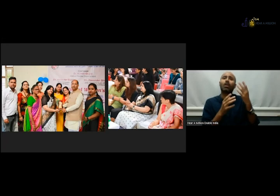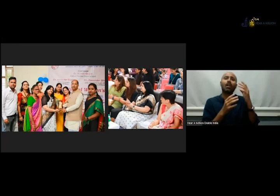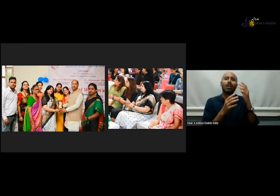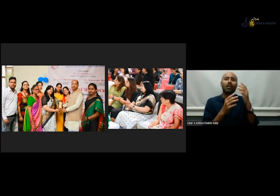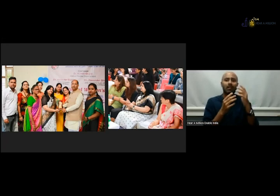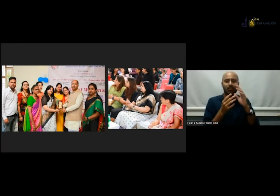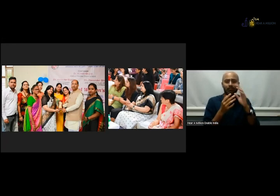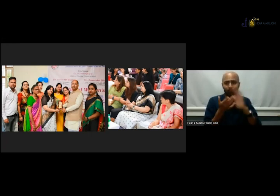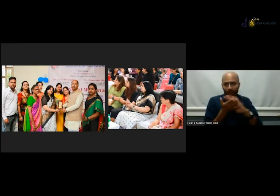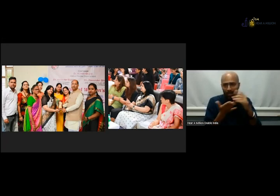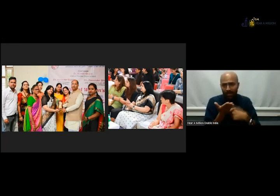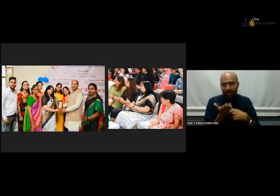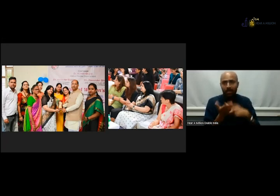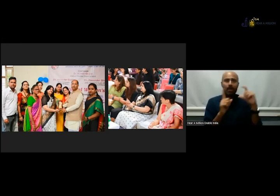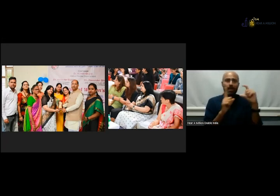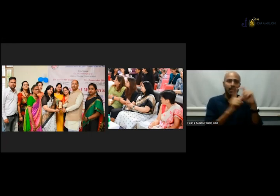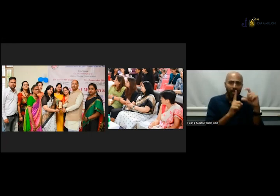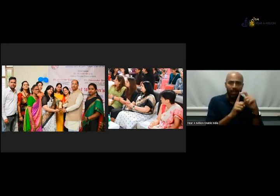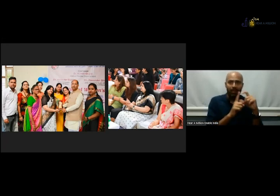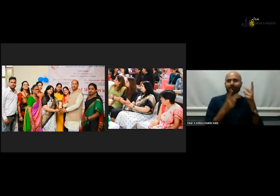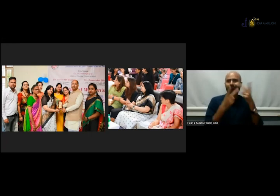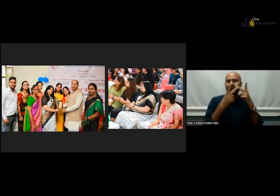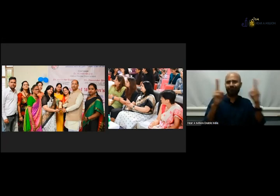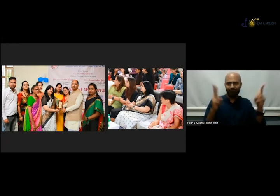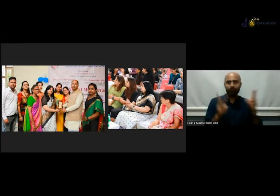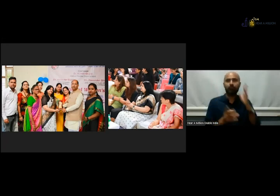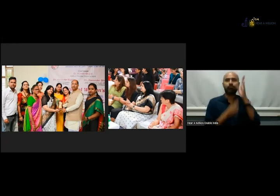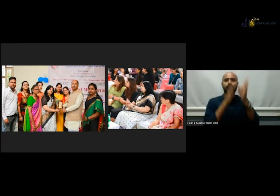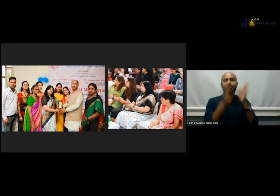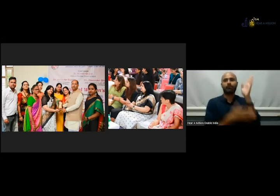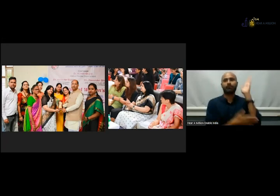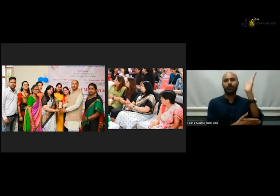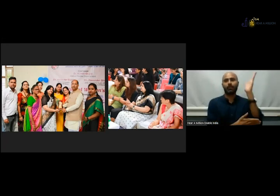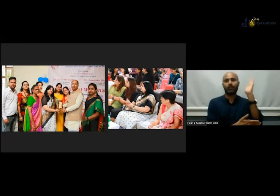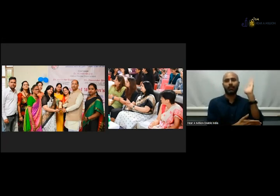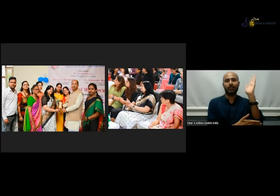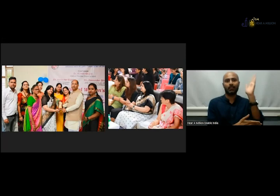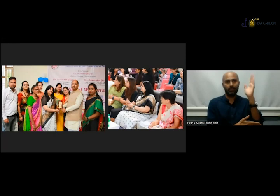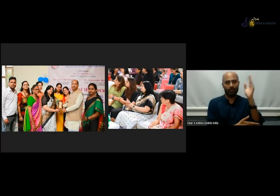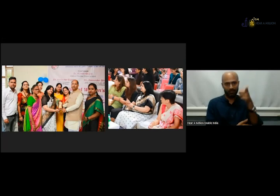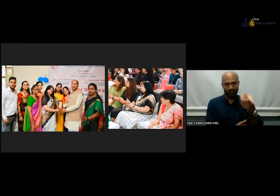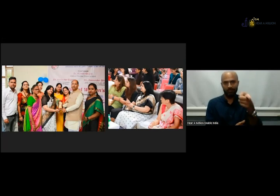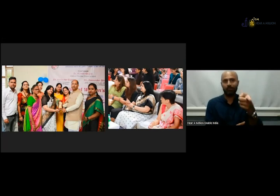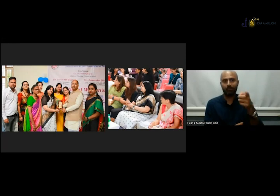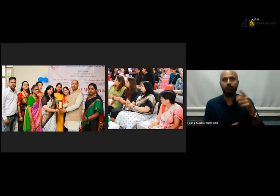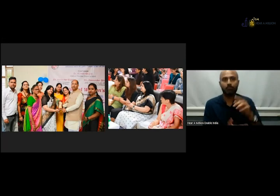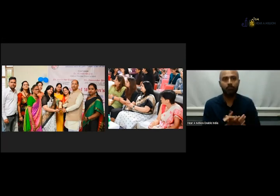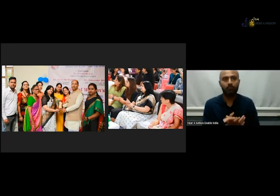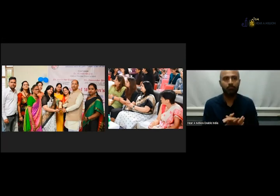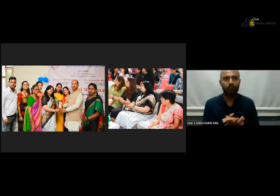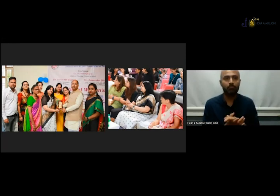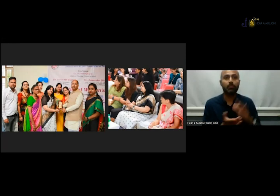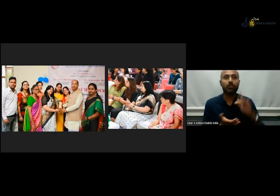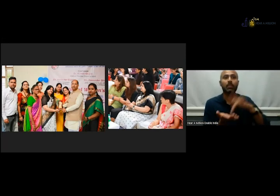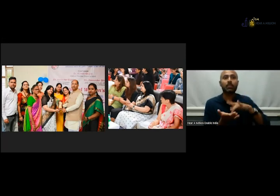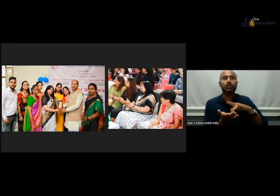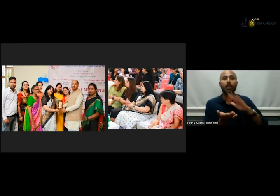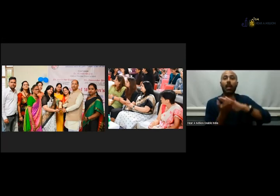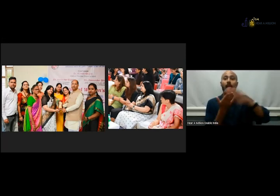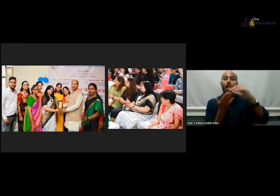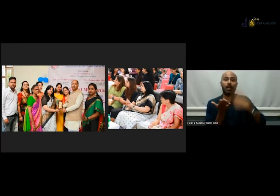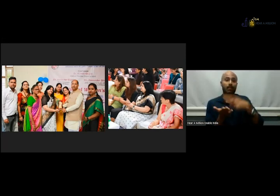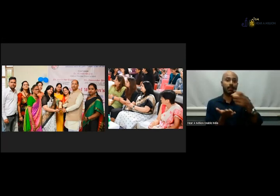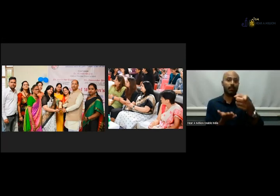And she has worked along with multiple associations as well with Haryana, and there were